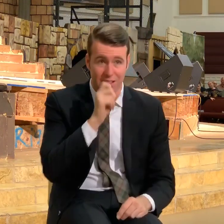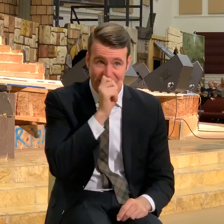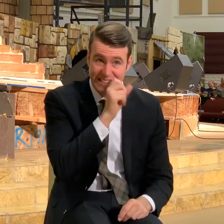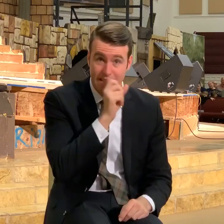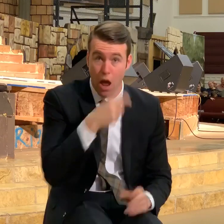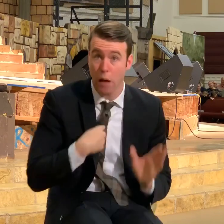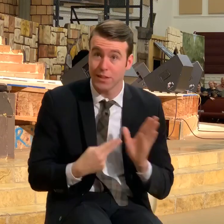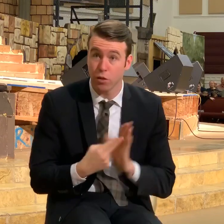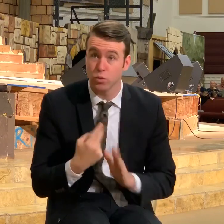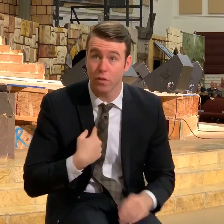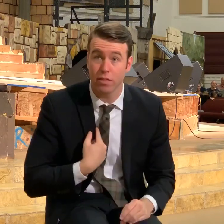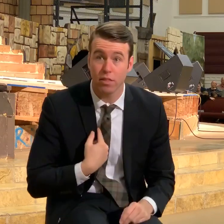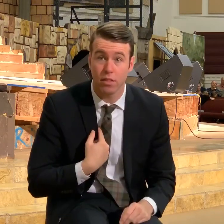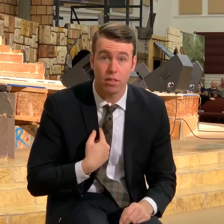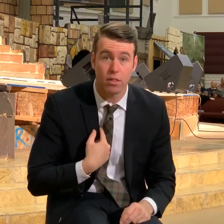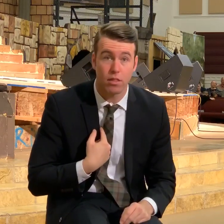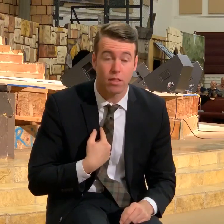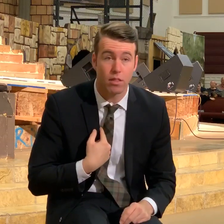I'm telling the truth.